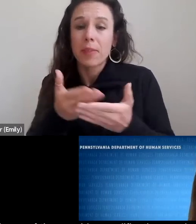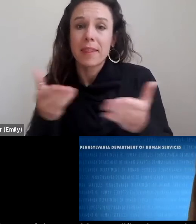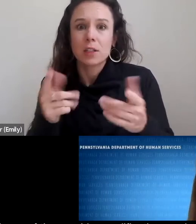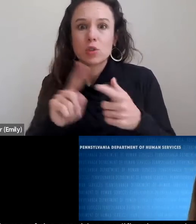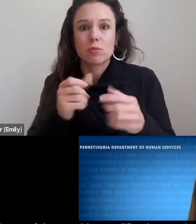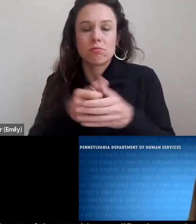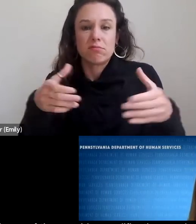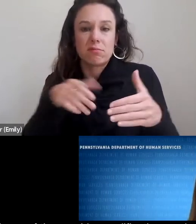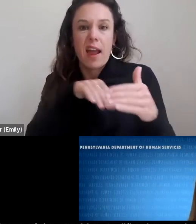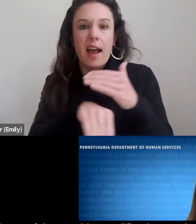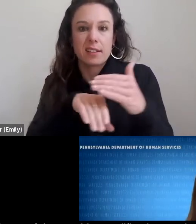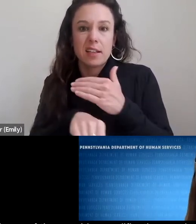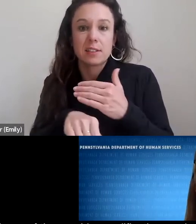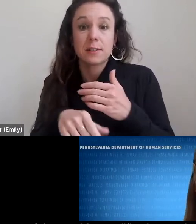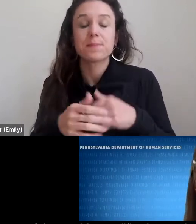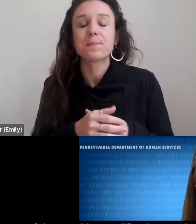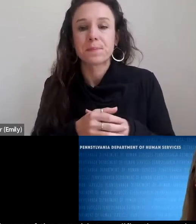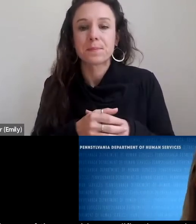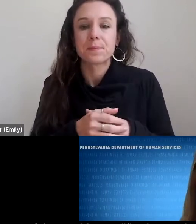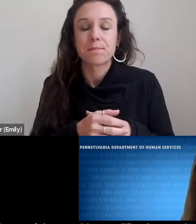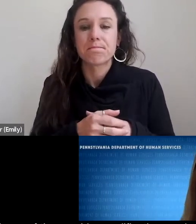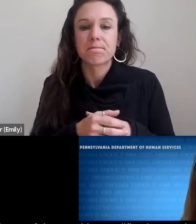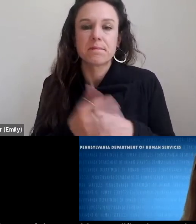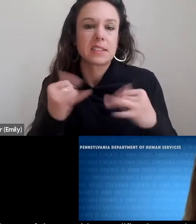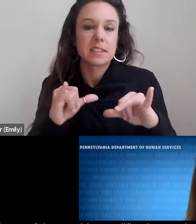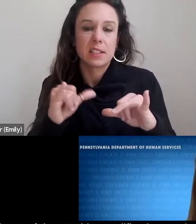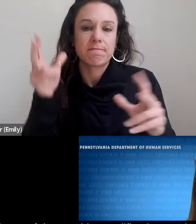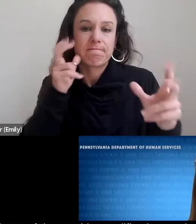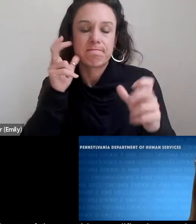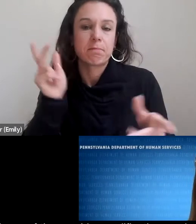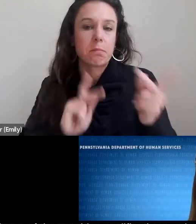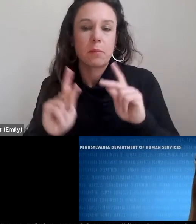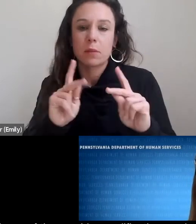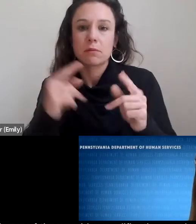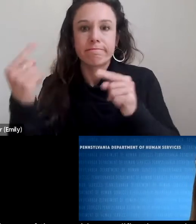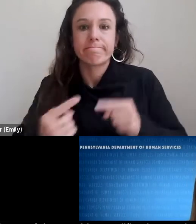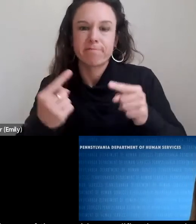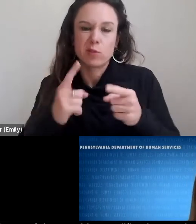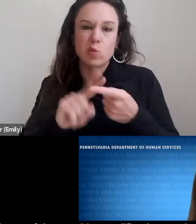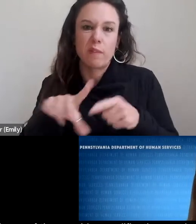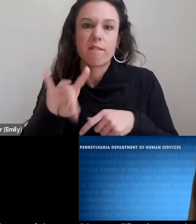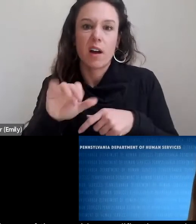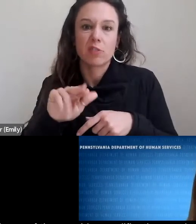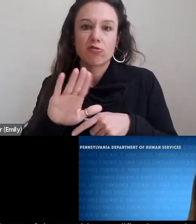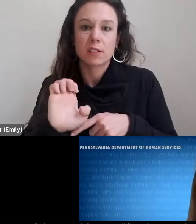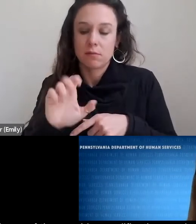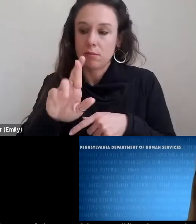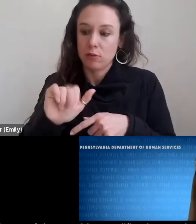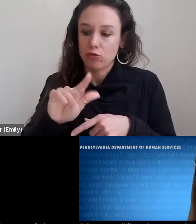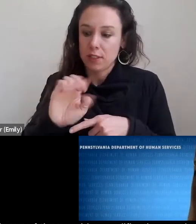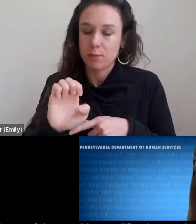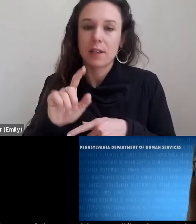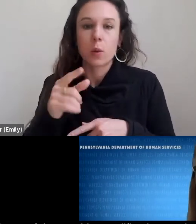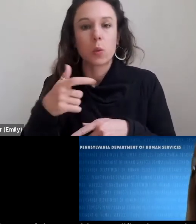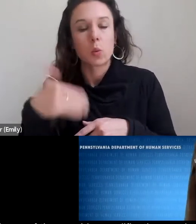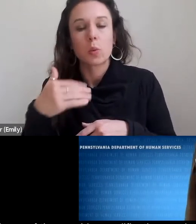expand access to respite. And we're still hearing that people struggle to find respite. And that is a huge gap that I